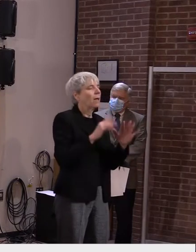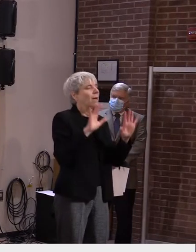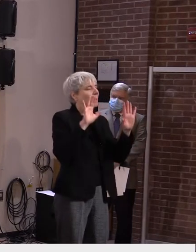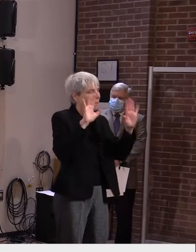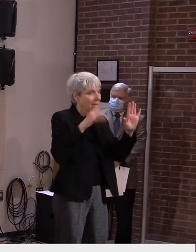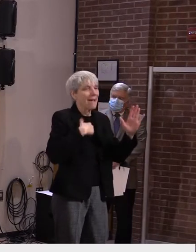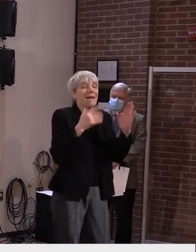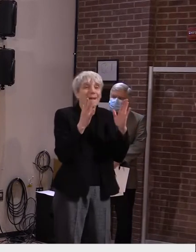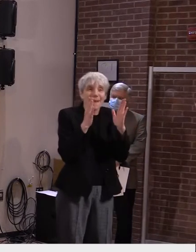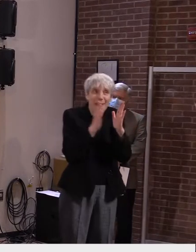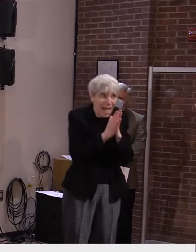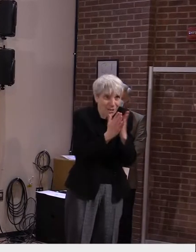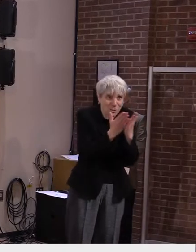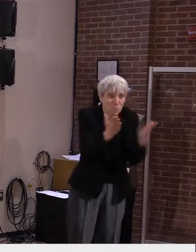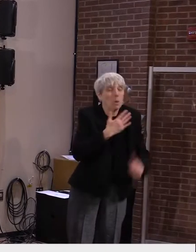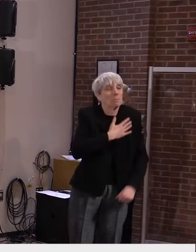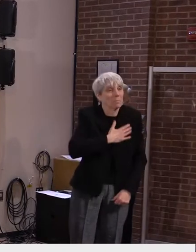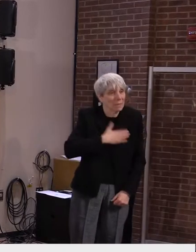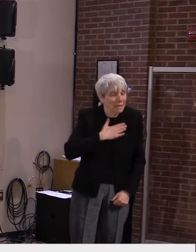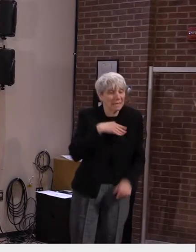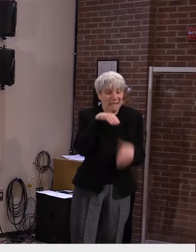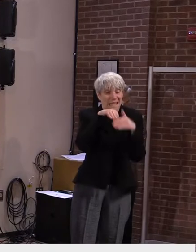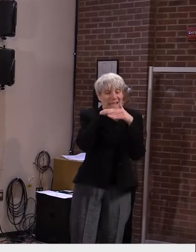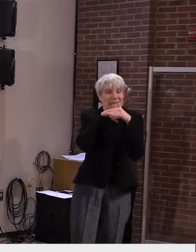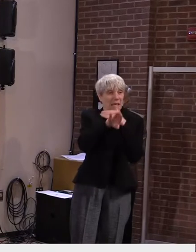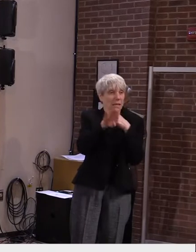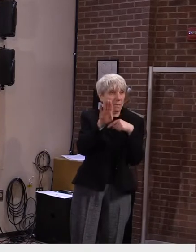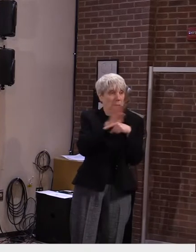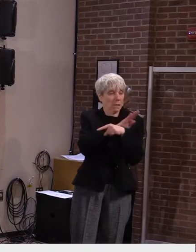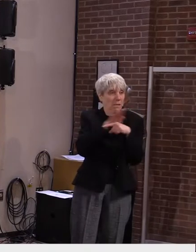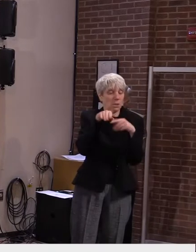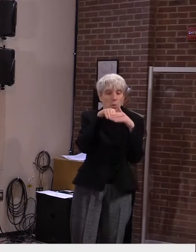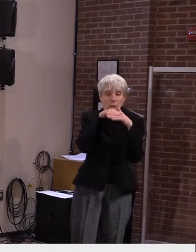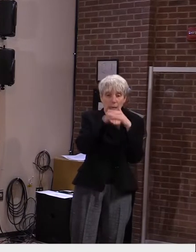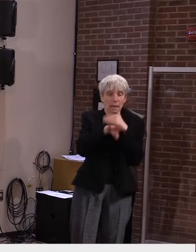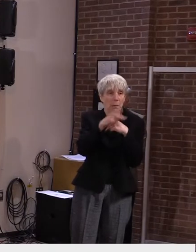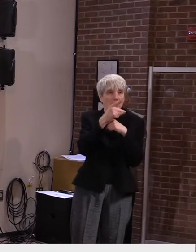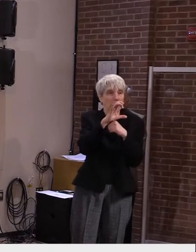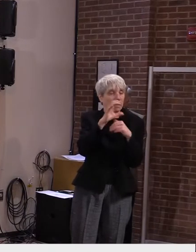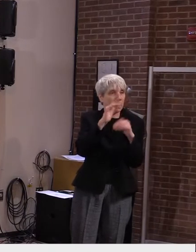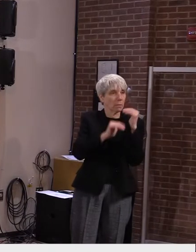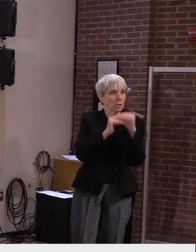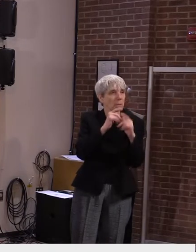when indoors. That's especially when you're in public spaces.